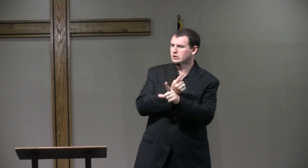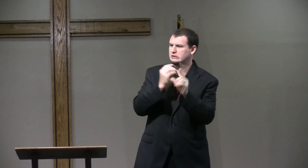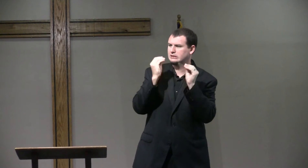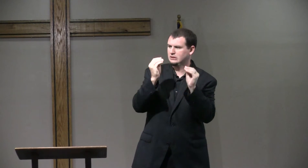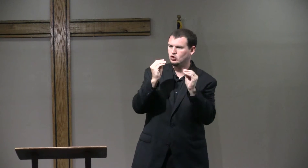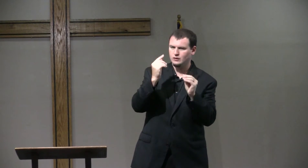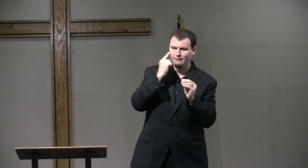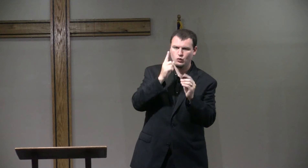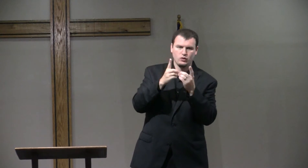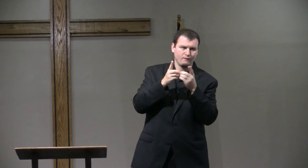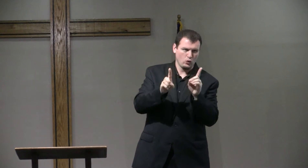to have